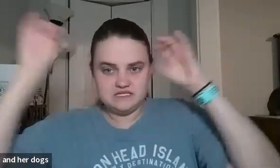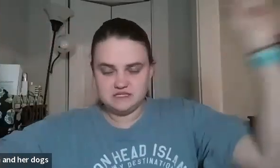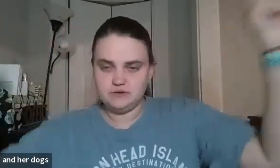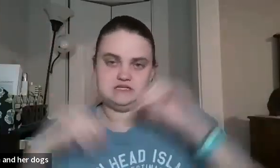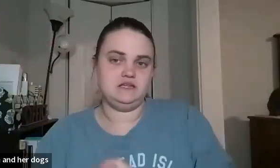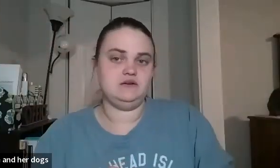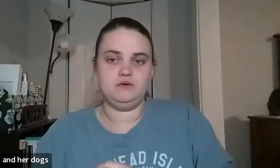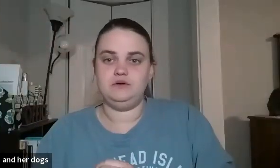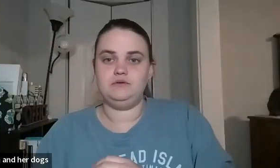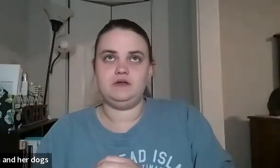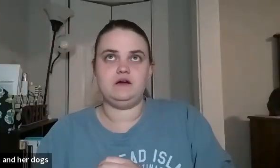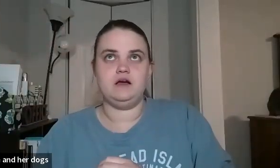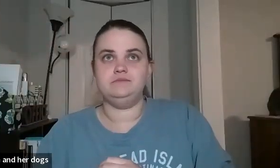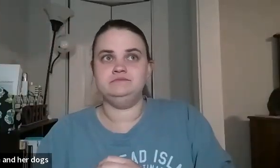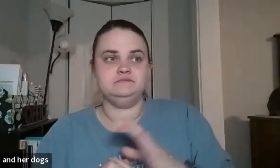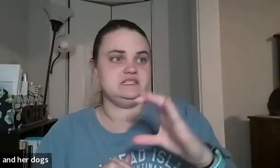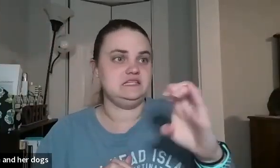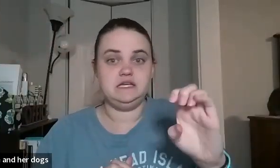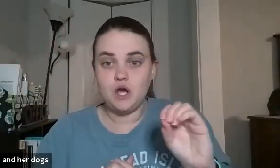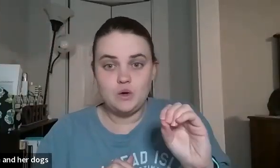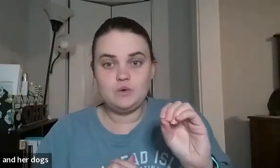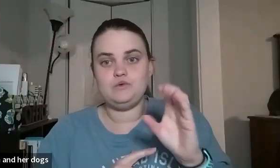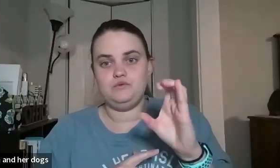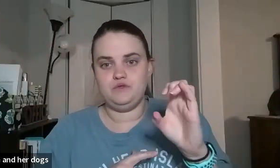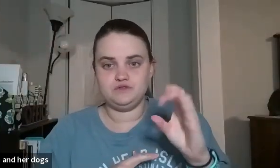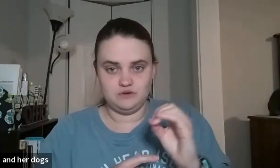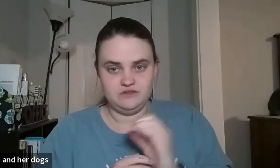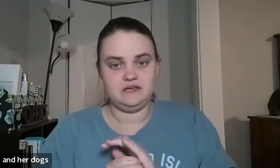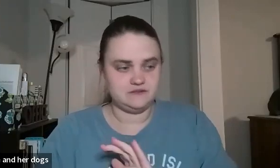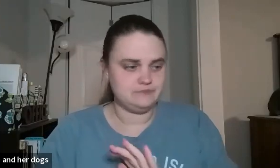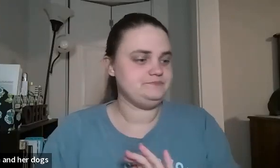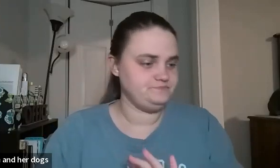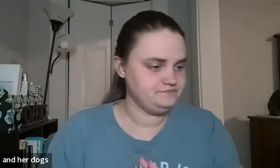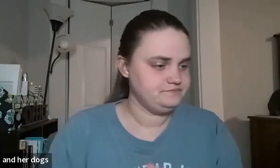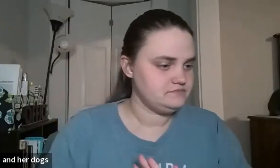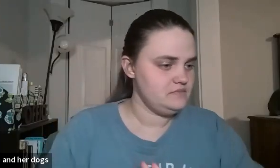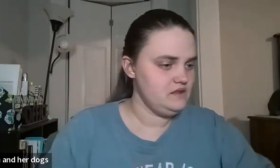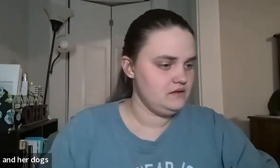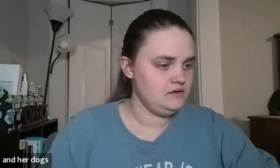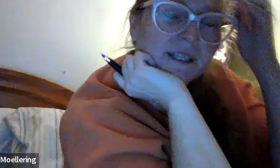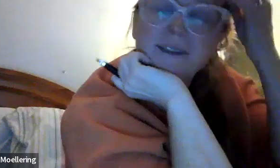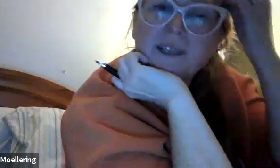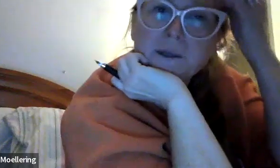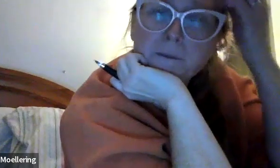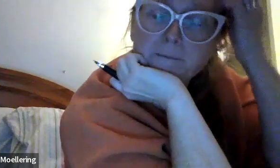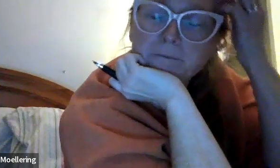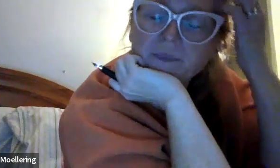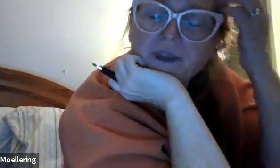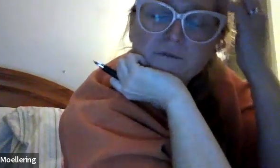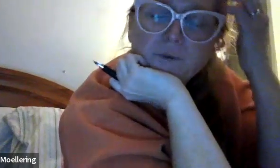business president or they're the CEO, those sort of things. Hey, Jillian, Yes.